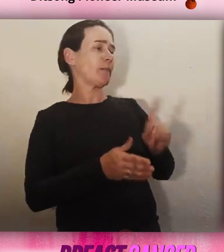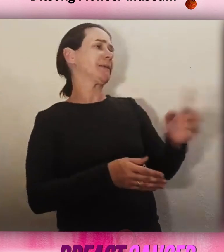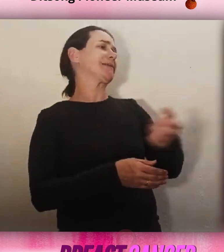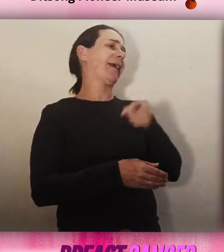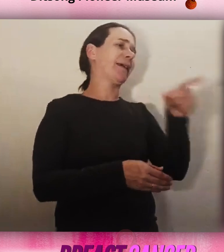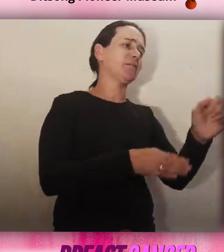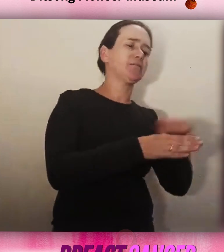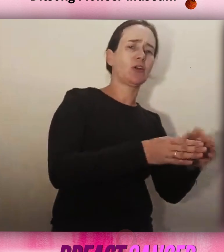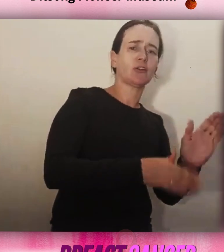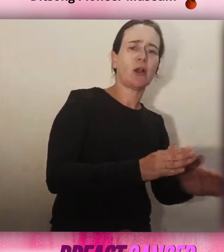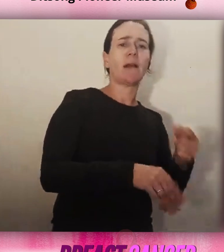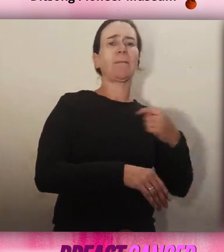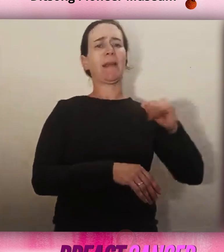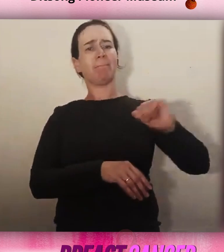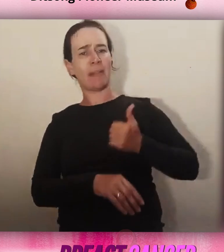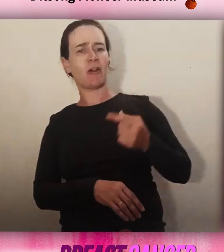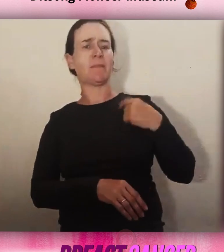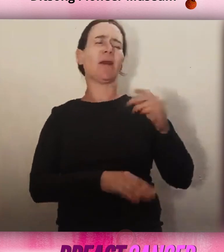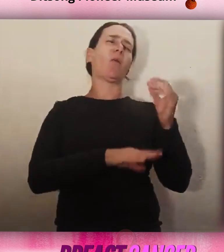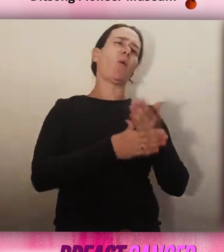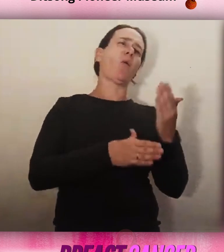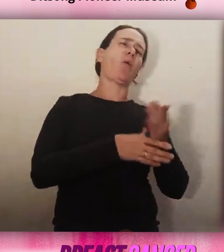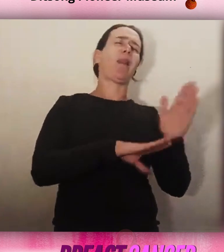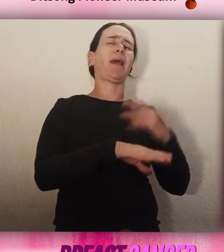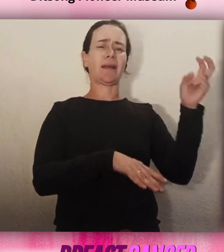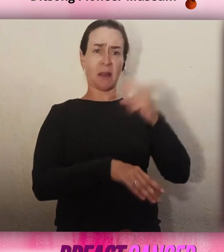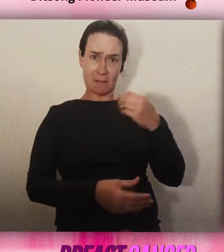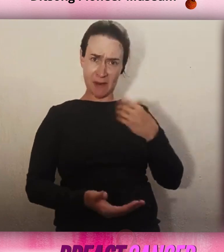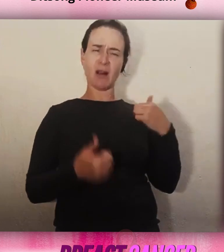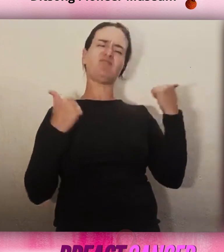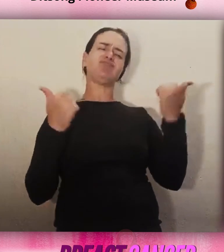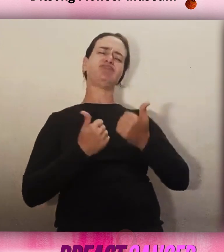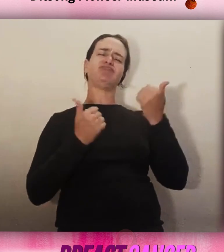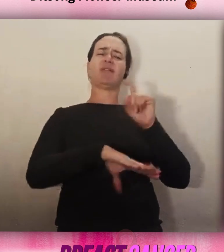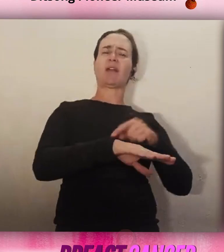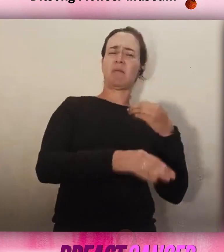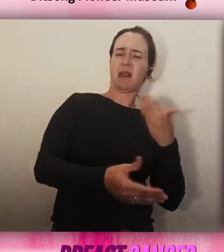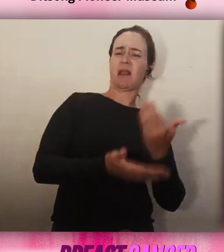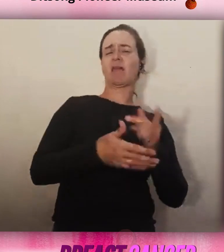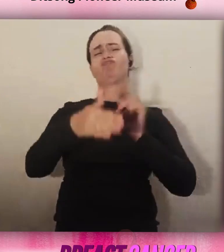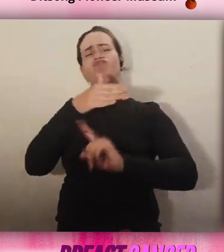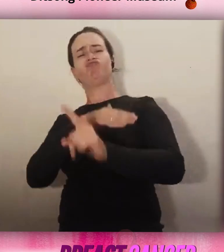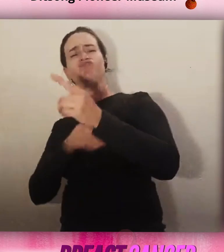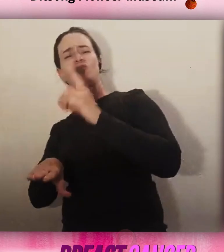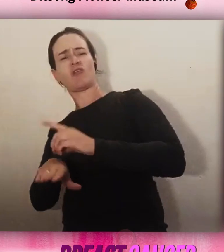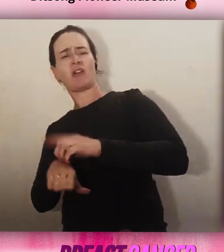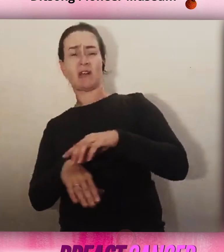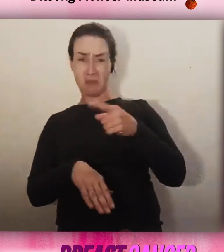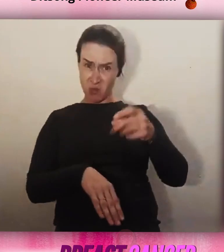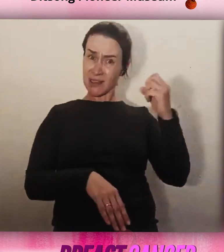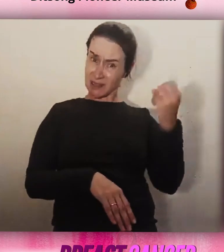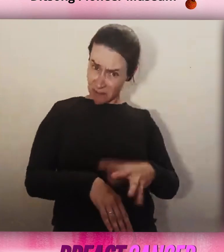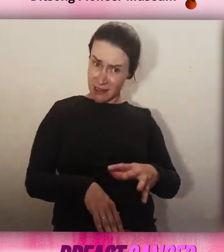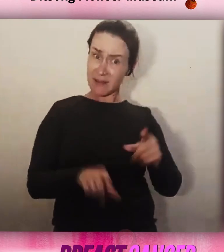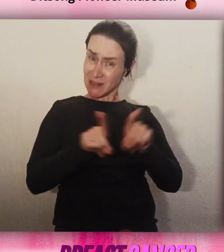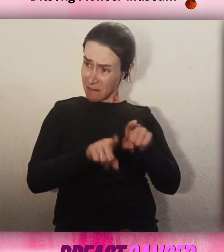for Yeah. this one, and you have soccer for that one, and you have a Yeah. husband, and you come late from work. Yeah. So you don't always have time to go to the doctor. Yeah. You don't have money to go to